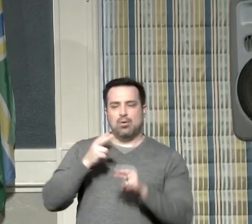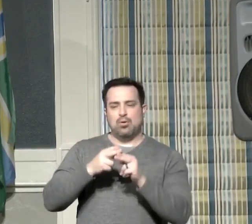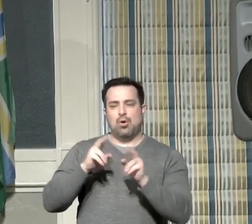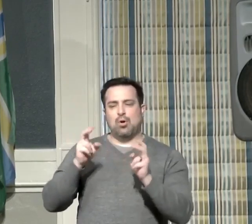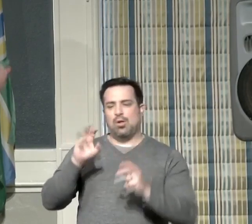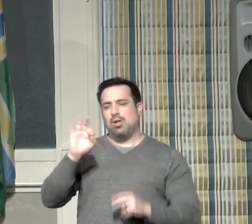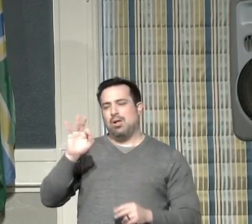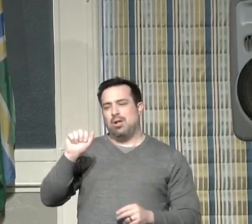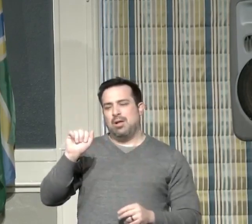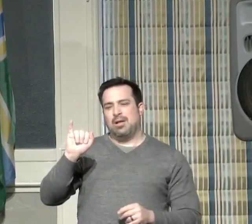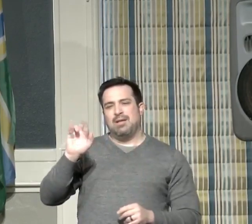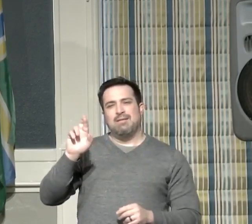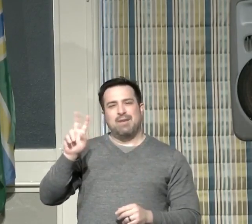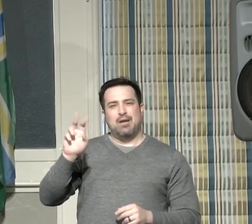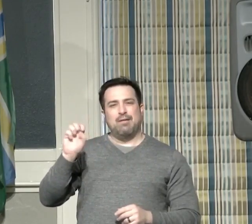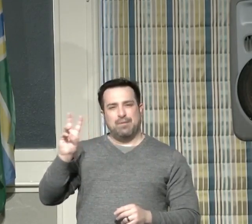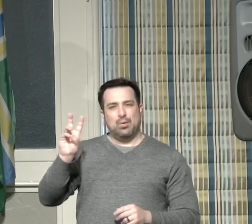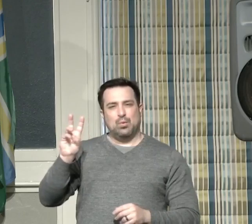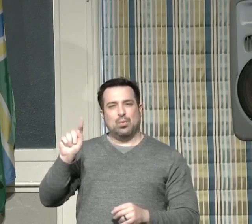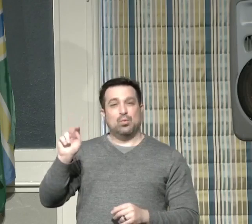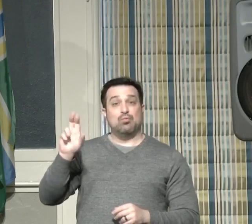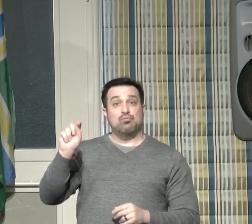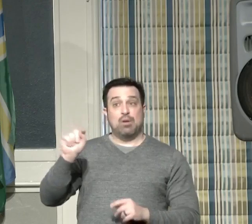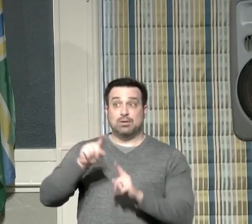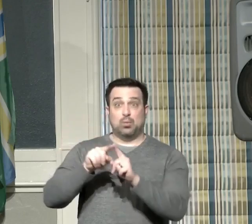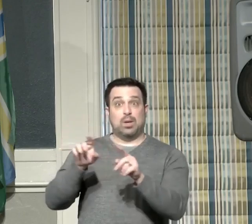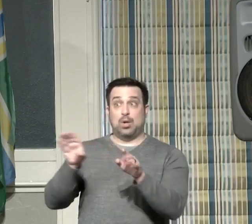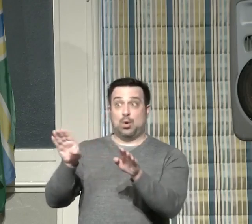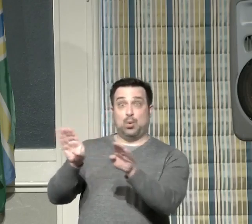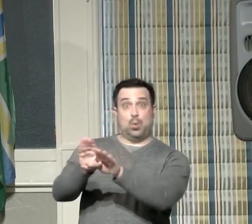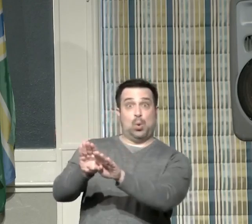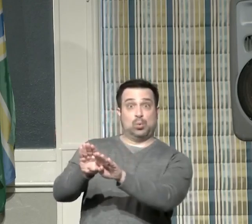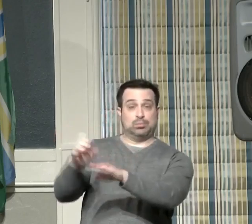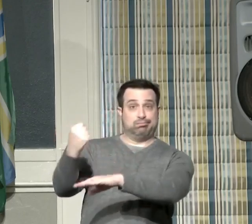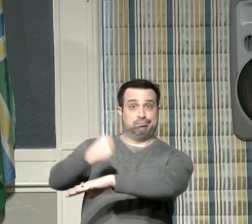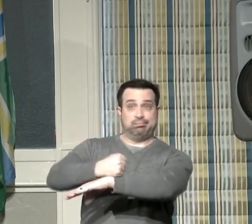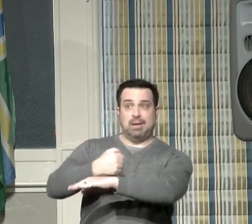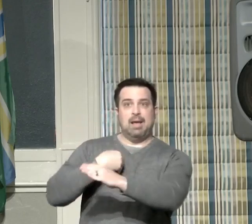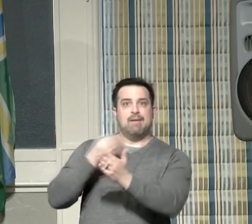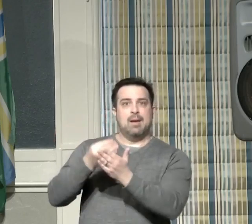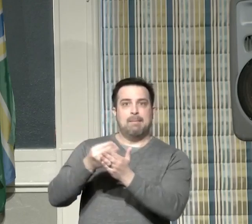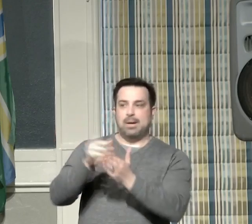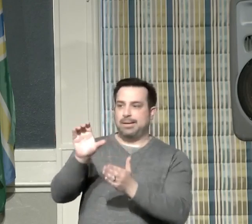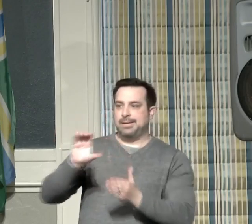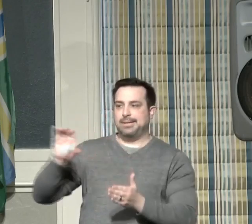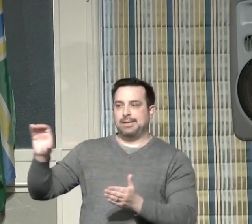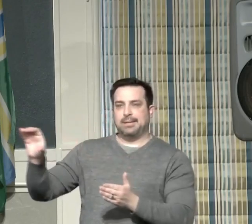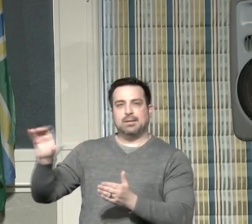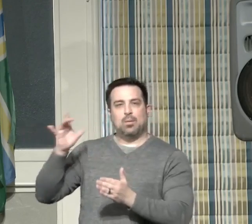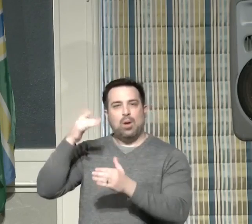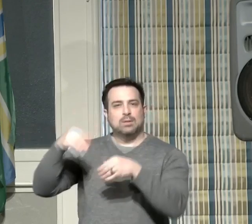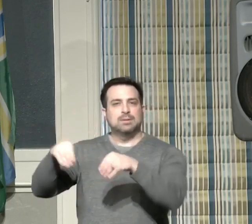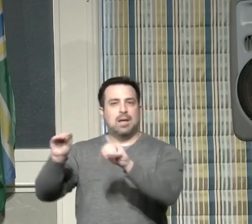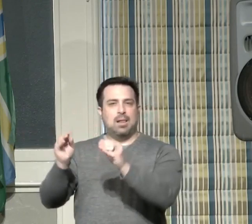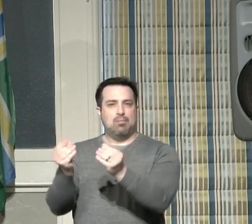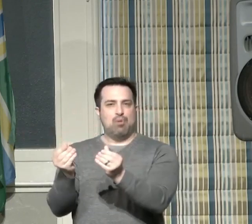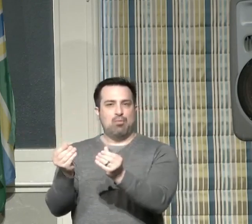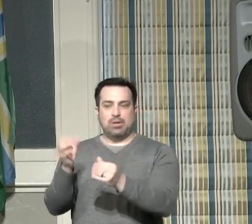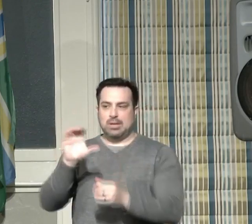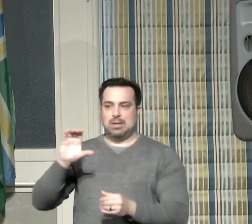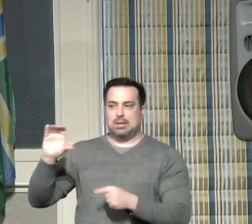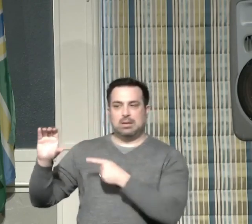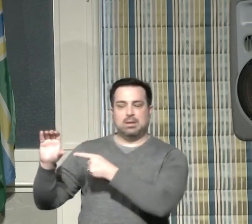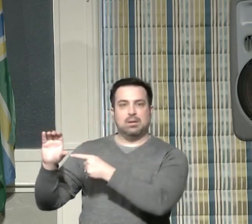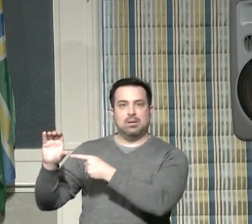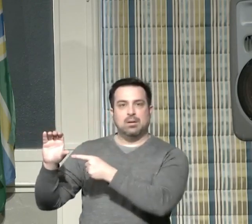Fairview Trust, which is when Fairview was closed, there was some money that was set aside from the sale of the property to